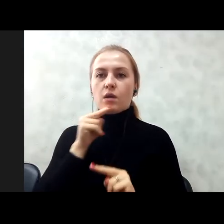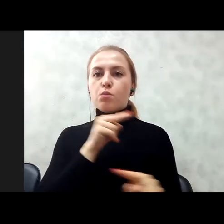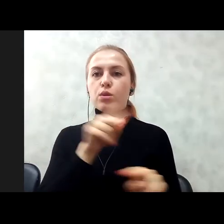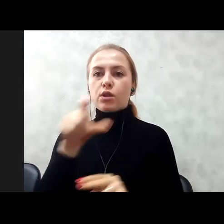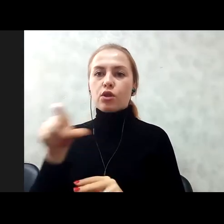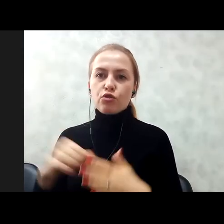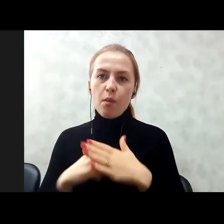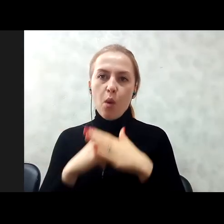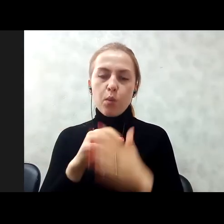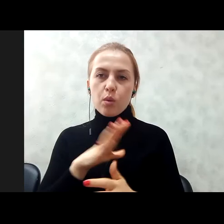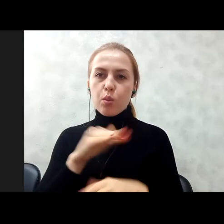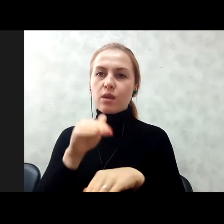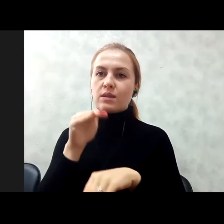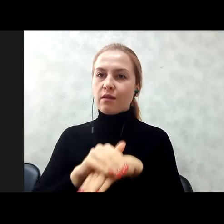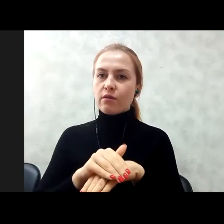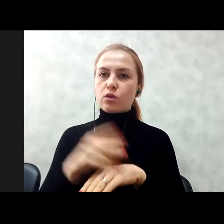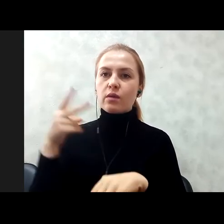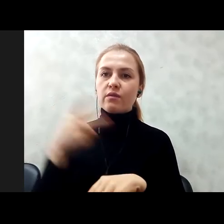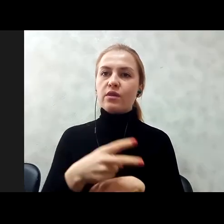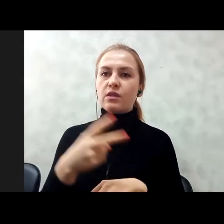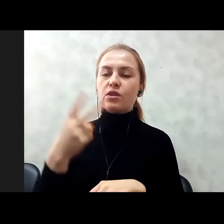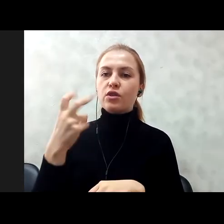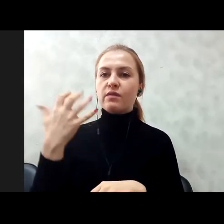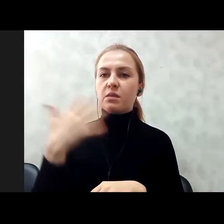to court to be considered on their merits.